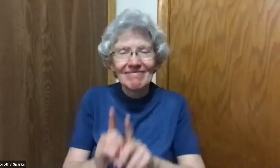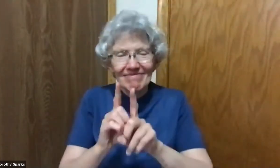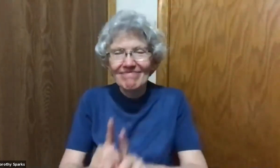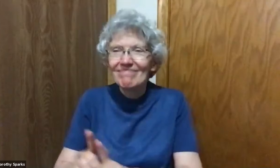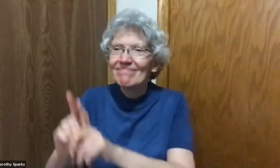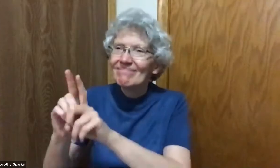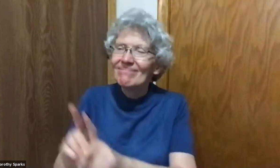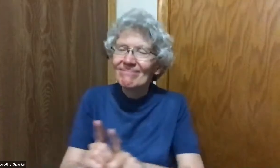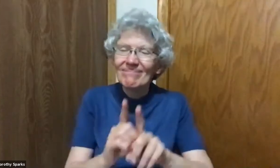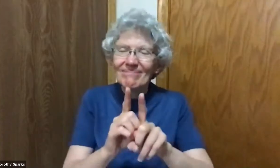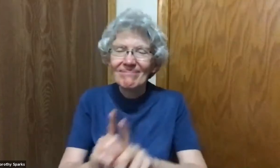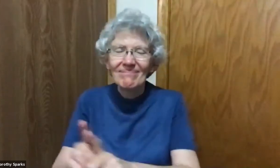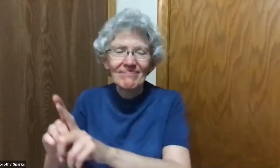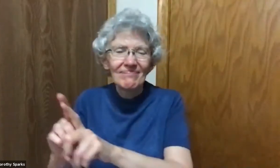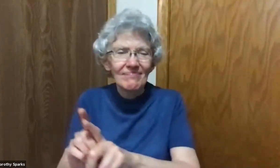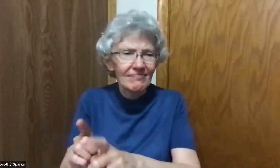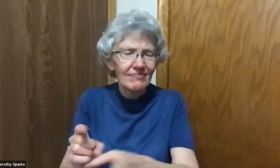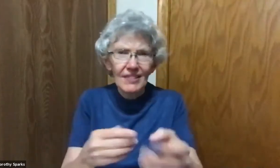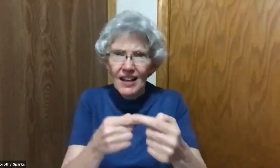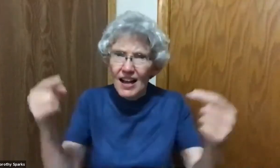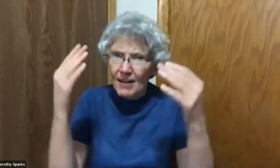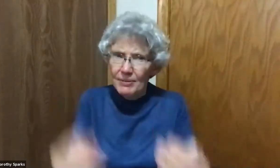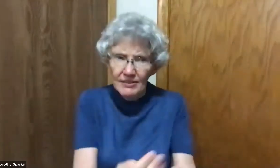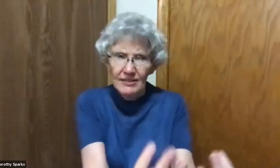me strength and comfort.